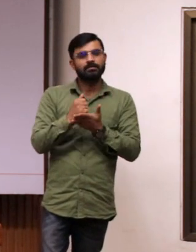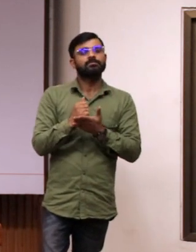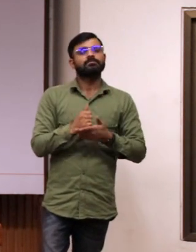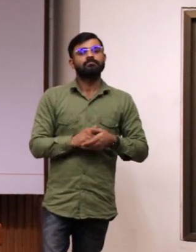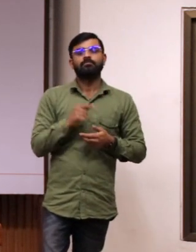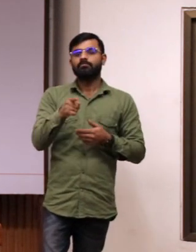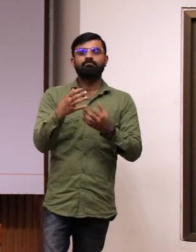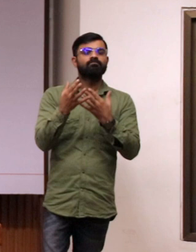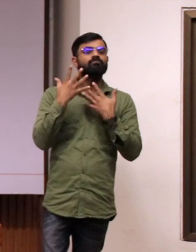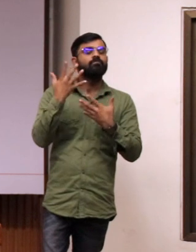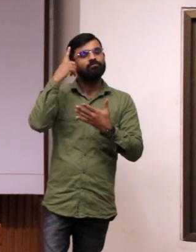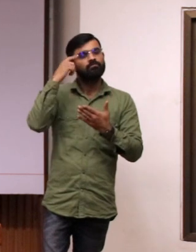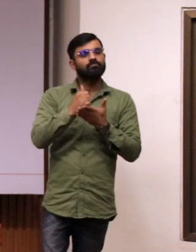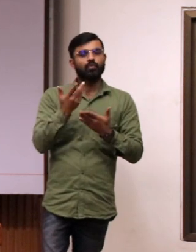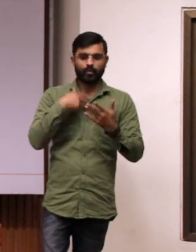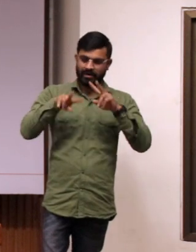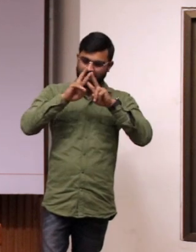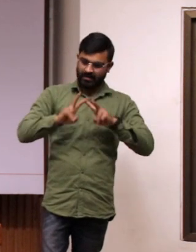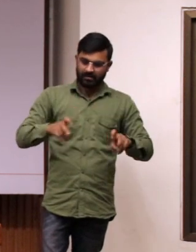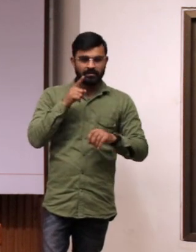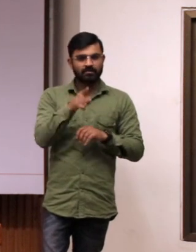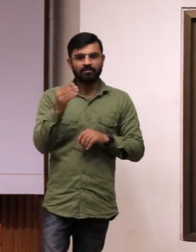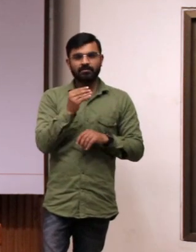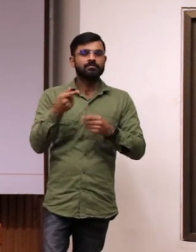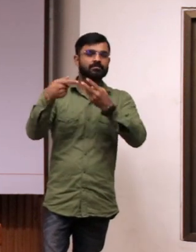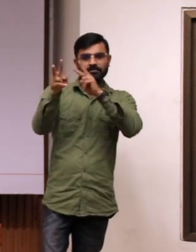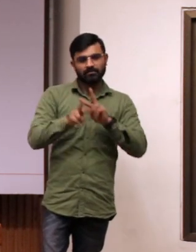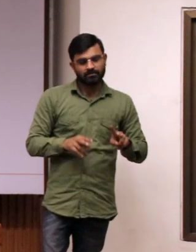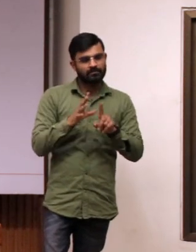is what is informed decision? When you research something, then you come